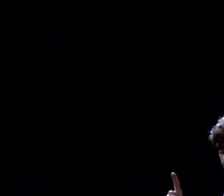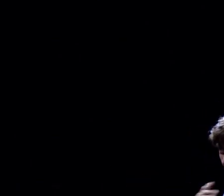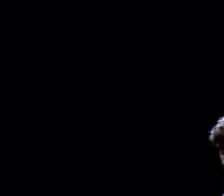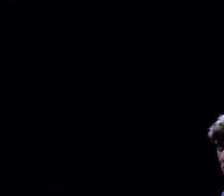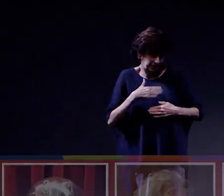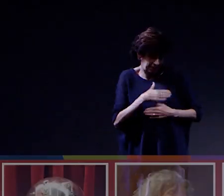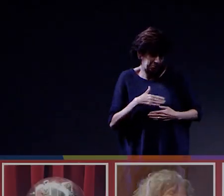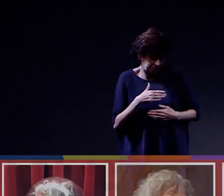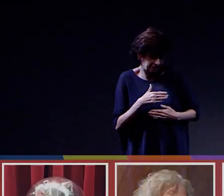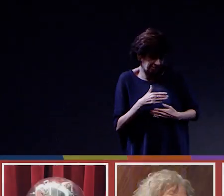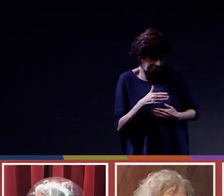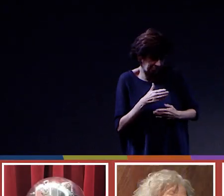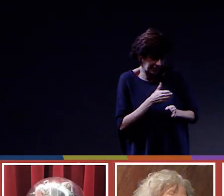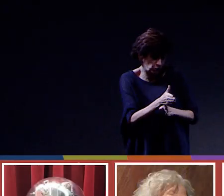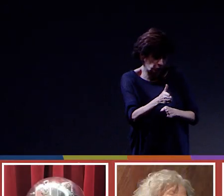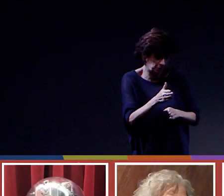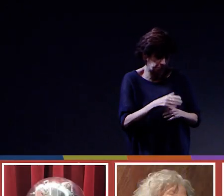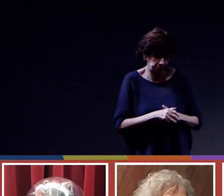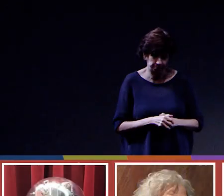see someday.